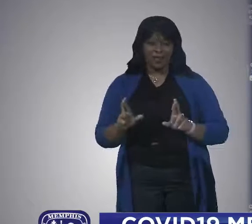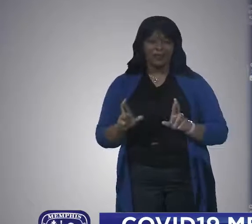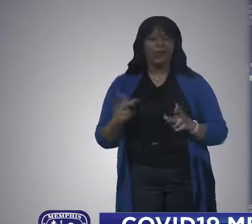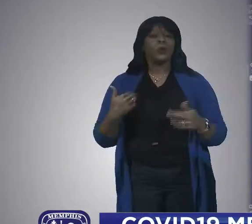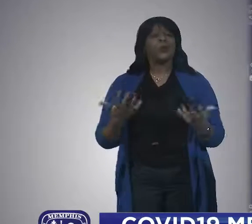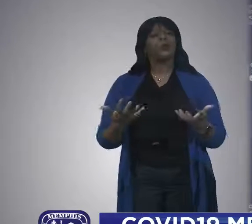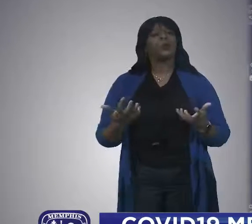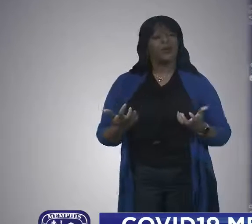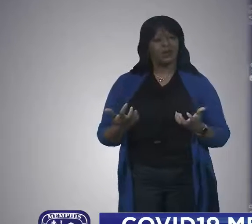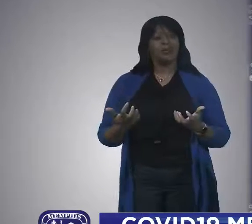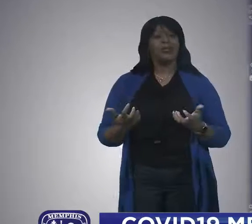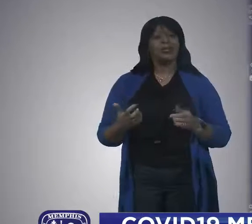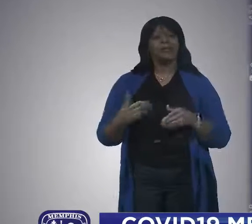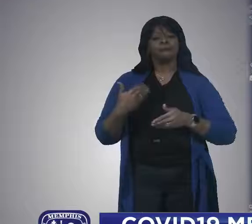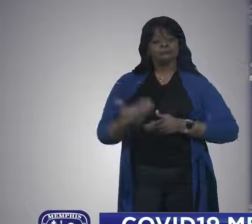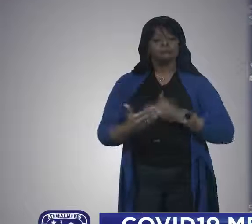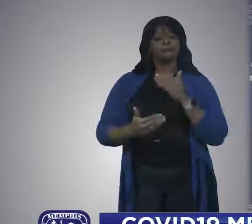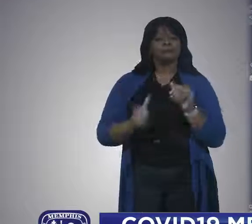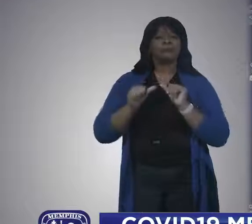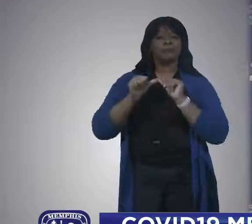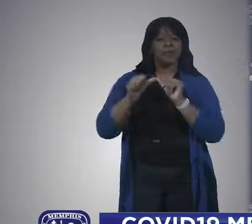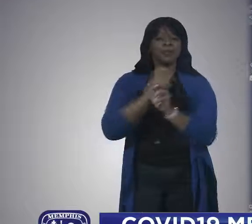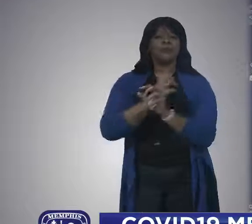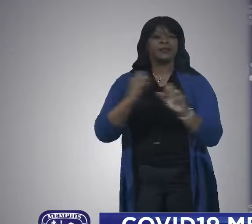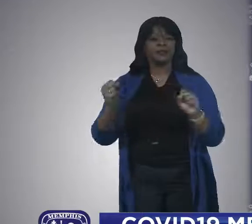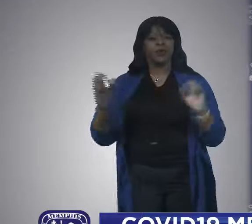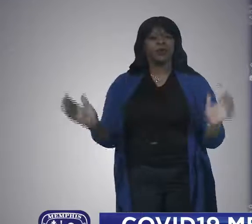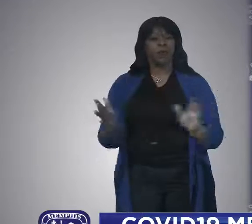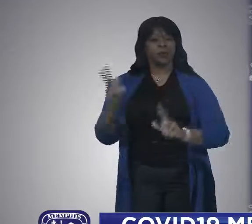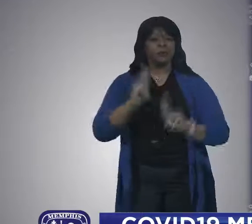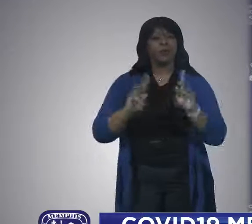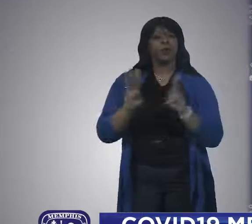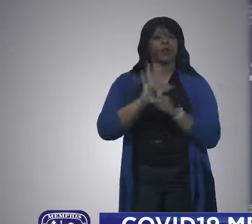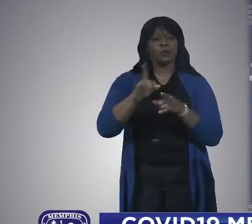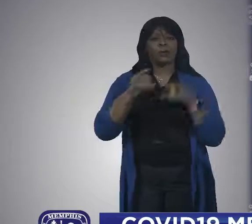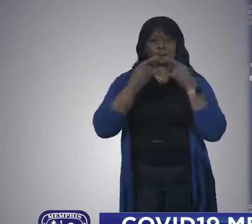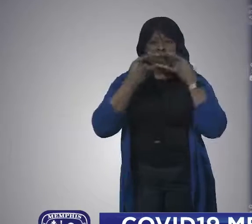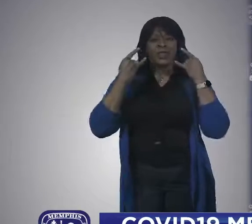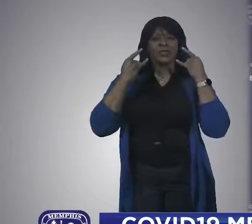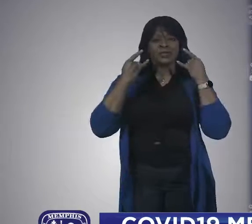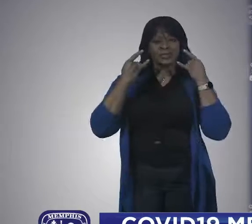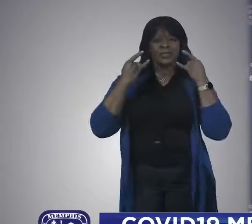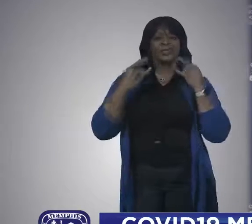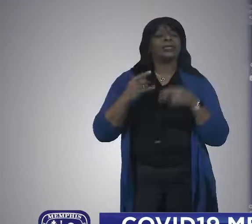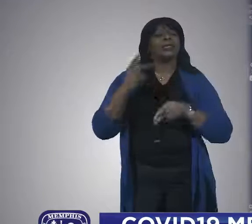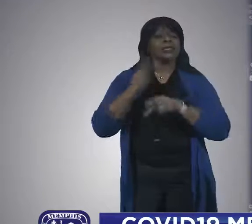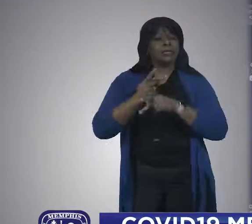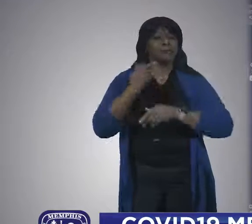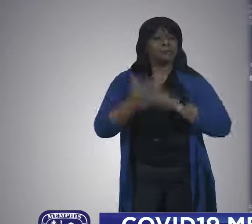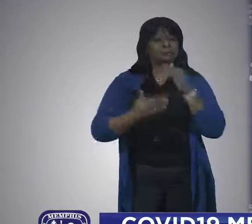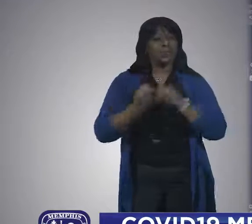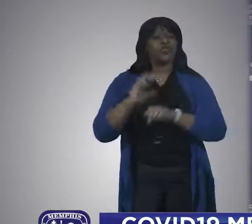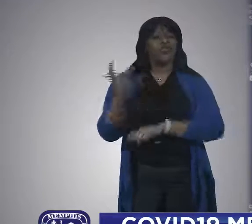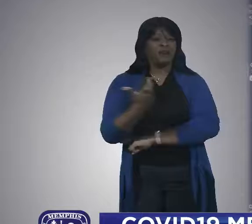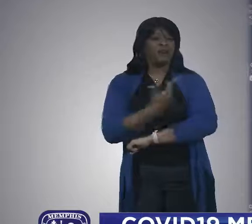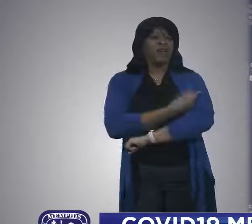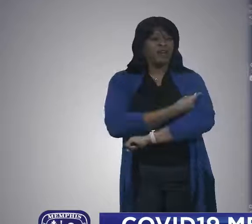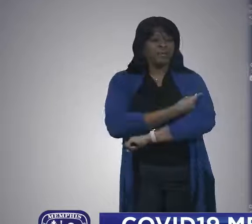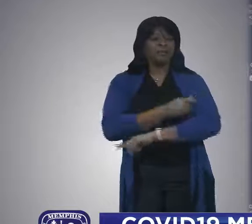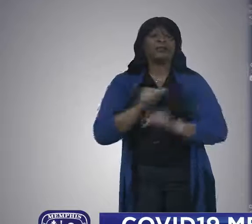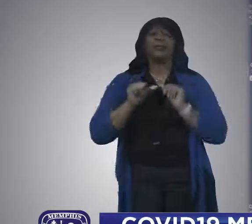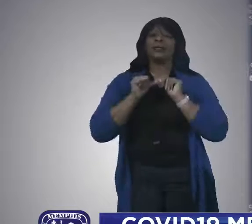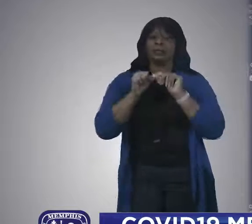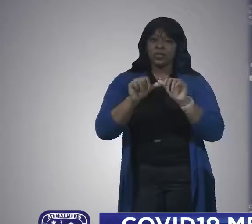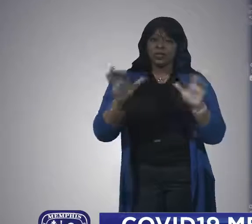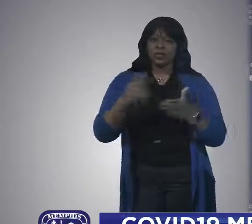We want to keep going, encouraging people to wear their mask and keep getting vaccinated, and let's keep